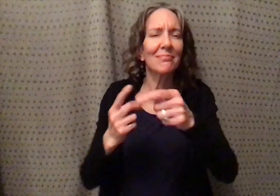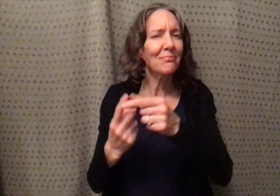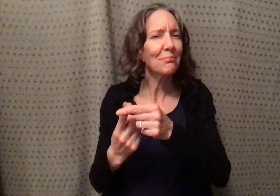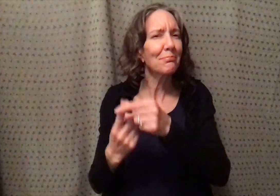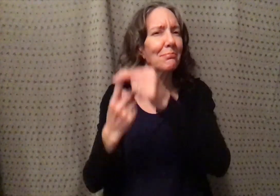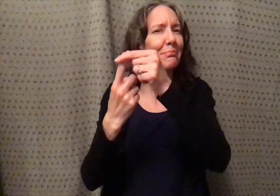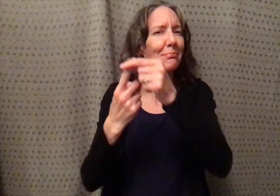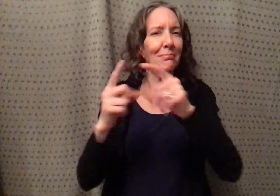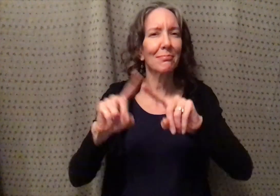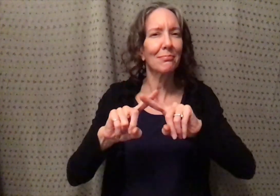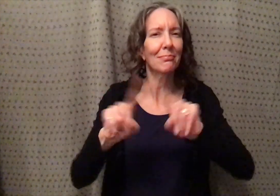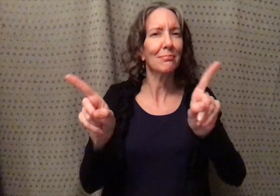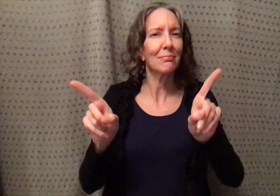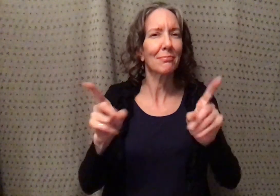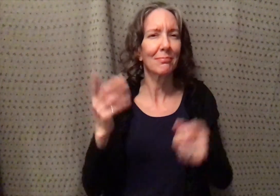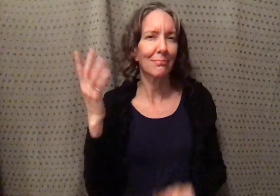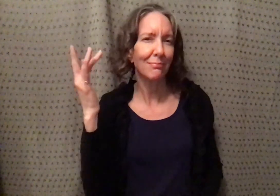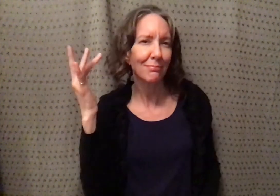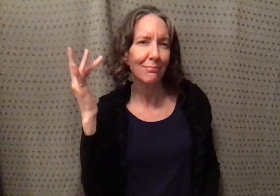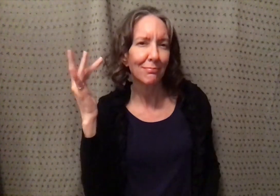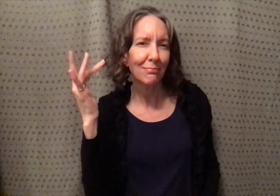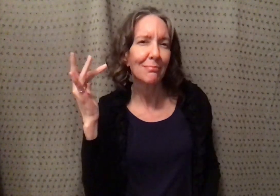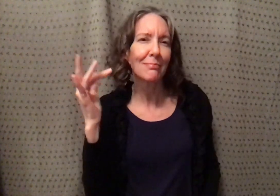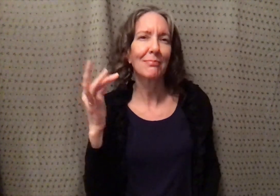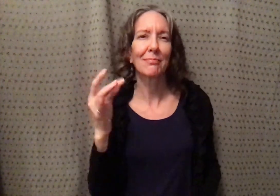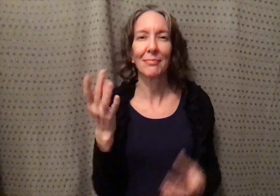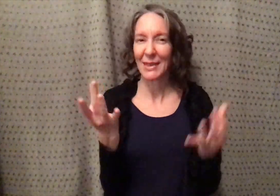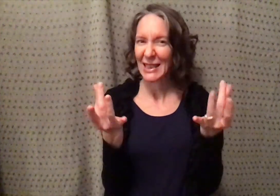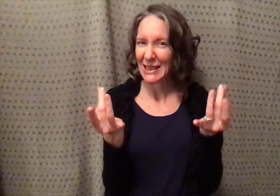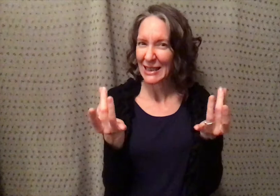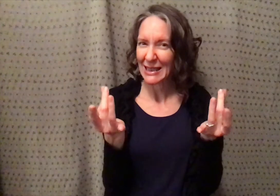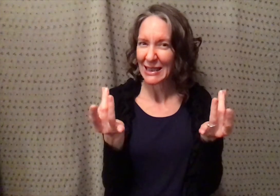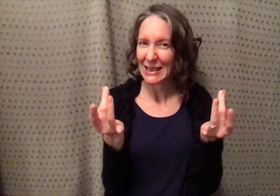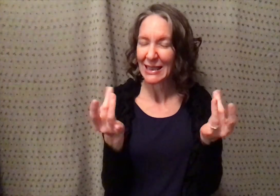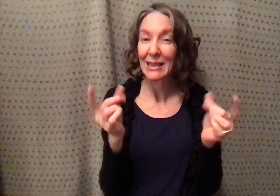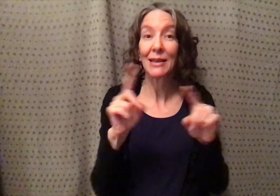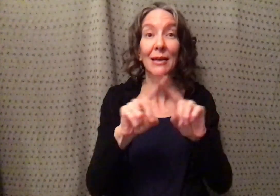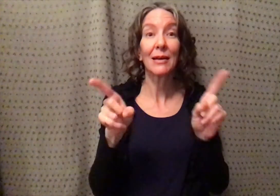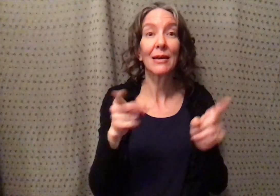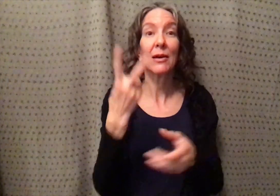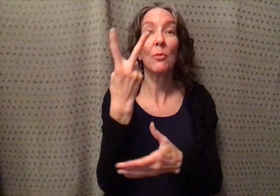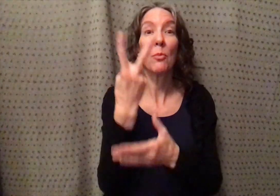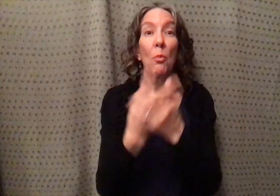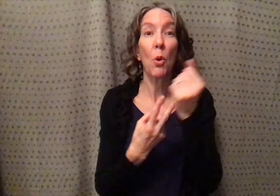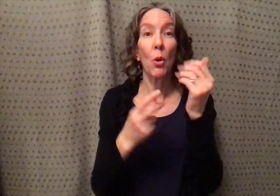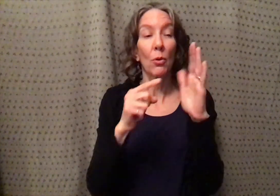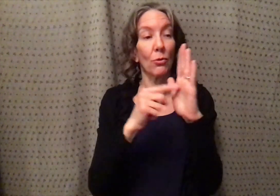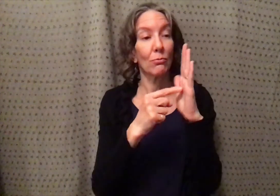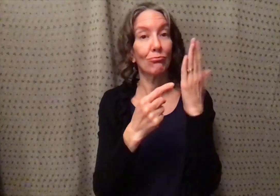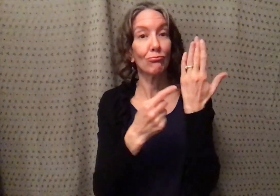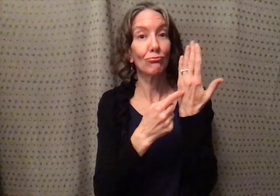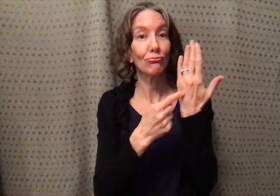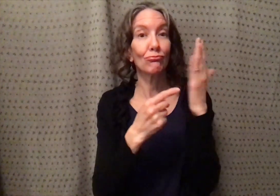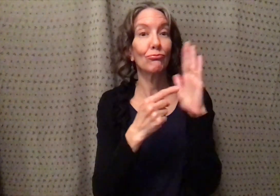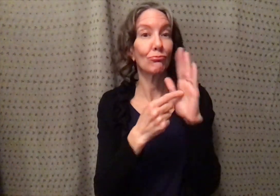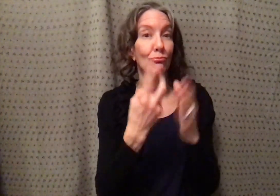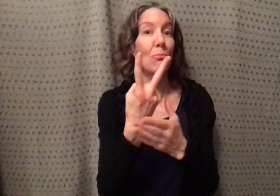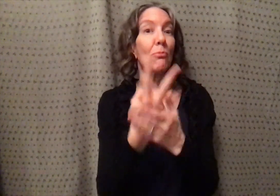This is a tape, but it's a special different kind of tape. It's sticky, but on both of the